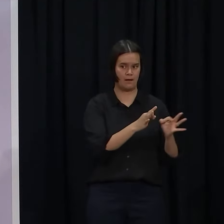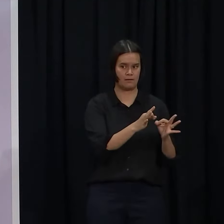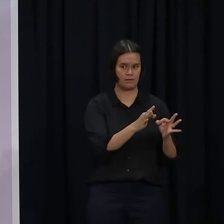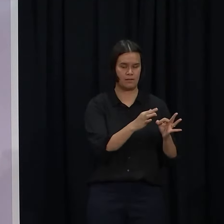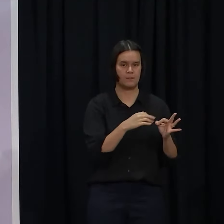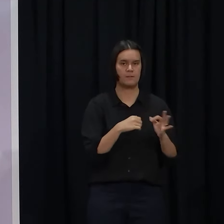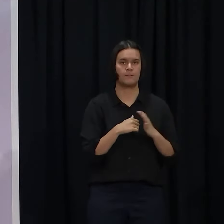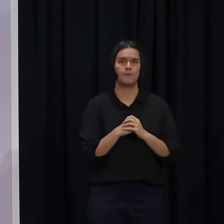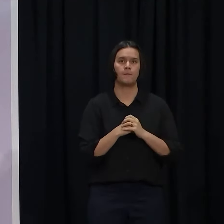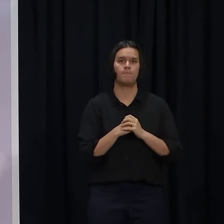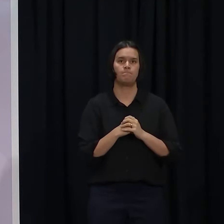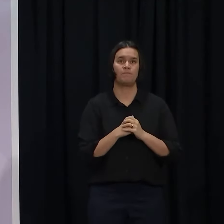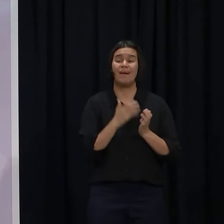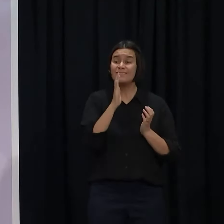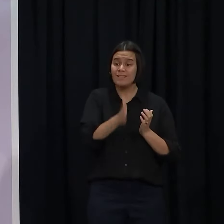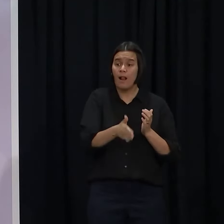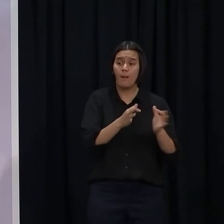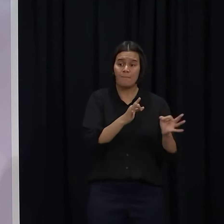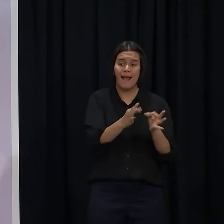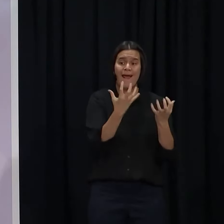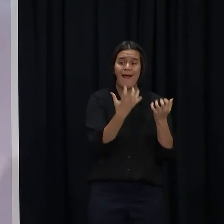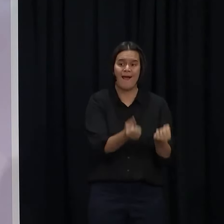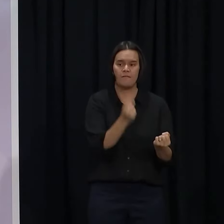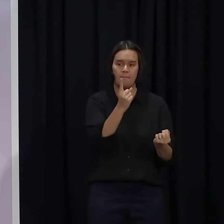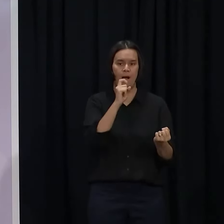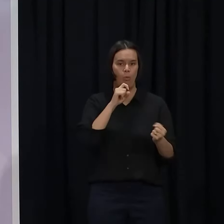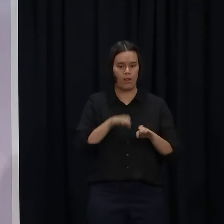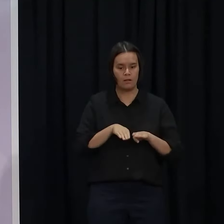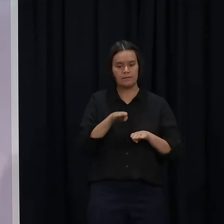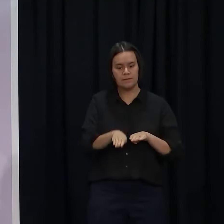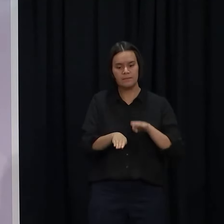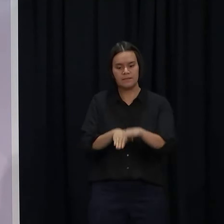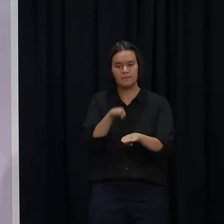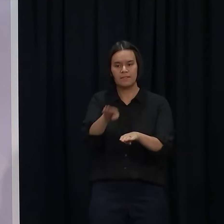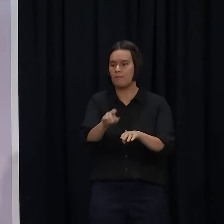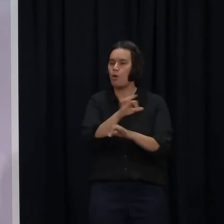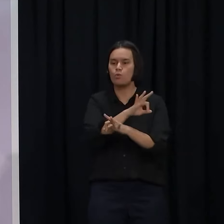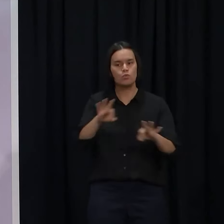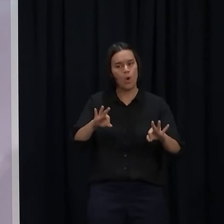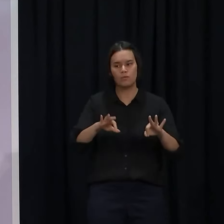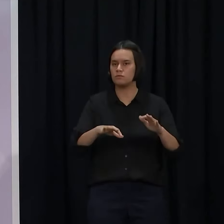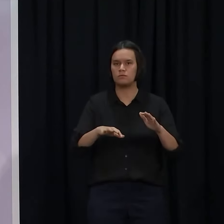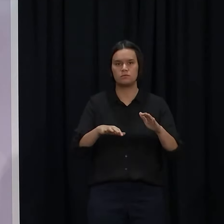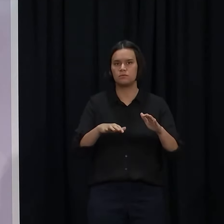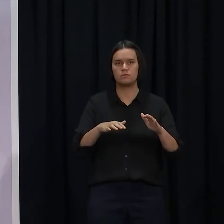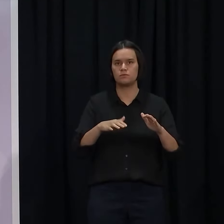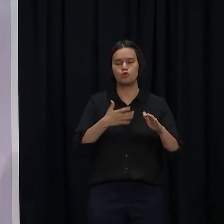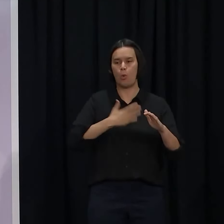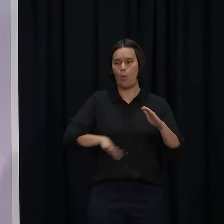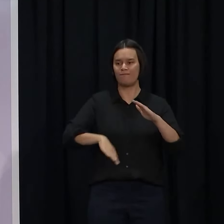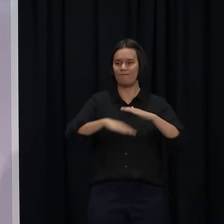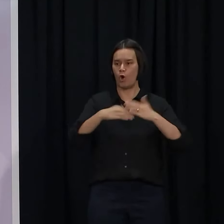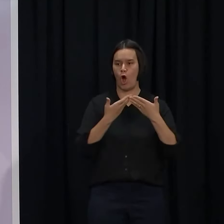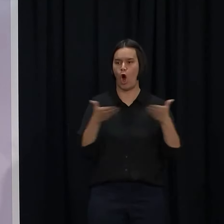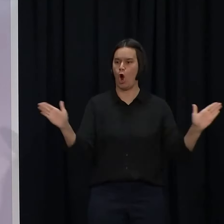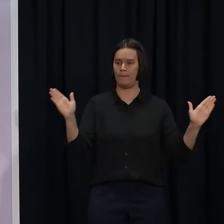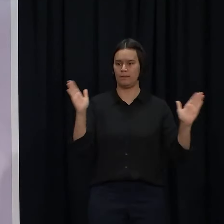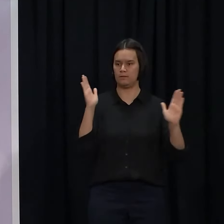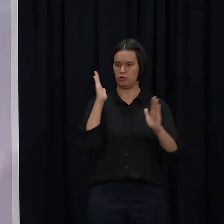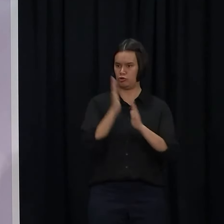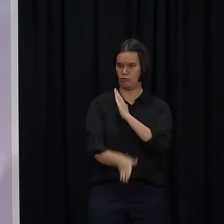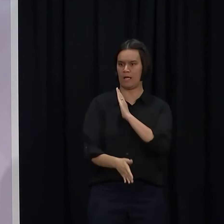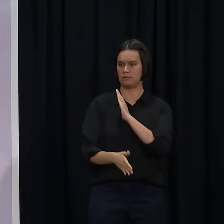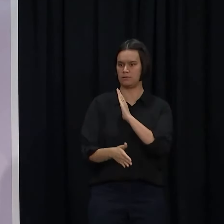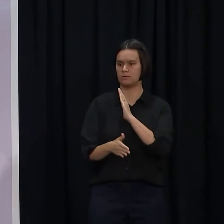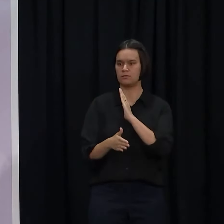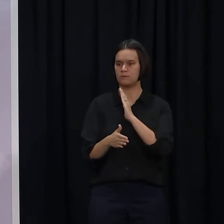that doesn't lead to an overwhelming of our health services or an exponential increase in cases in a way that